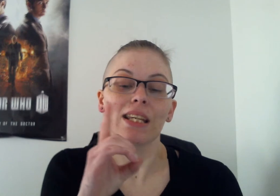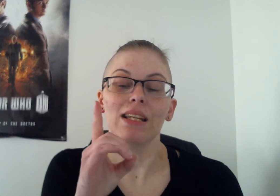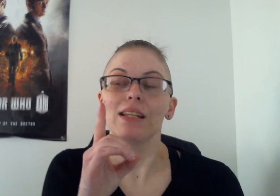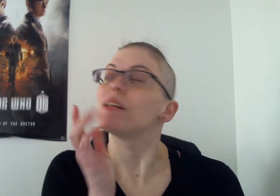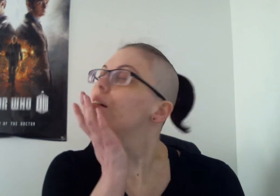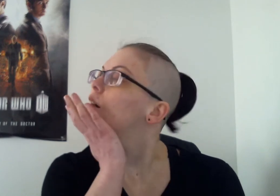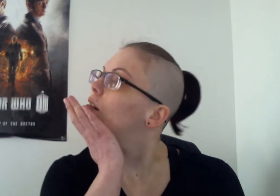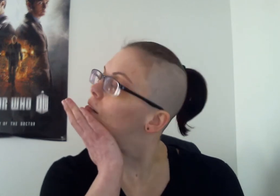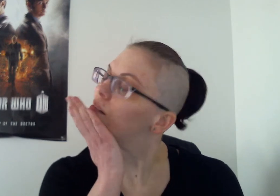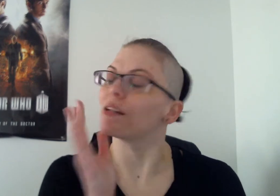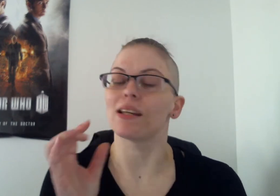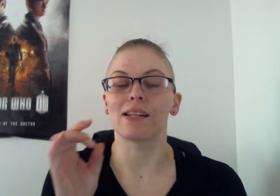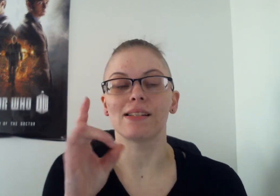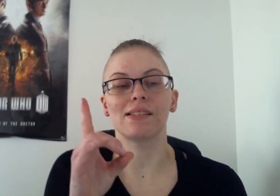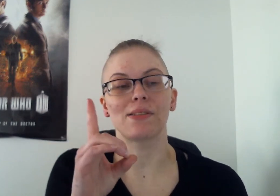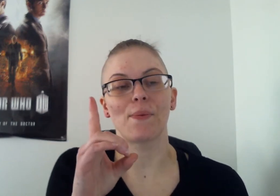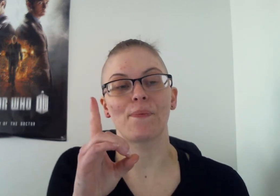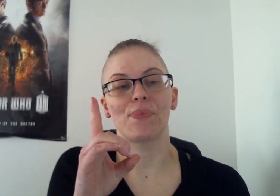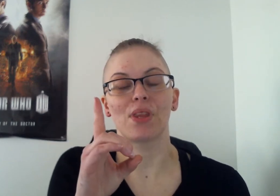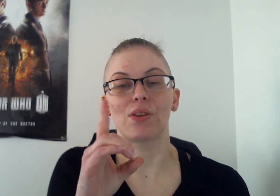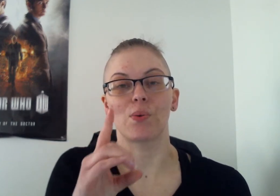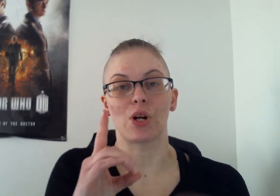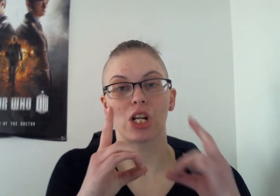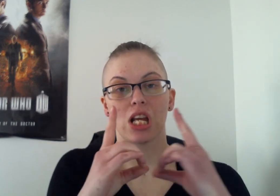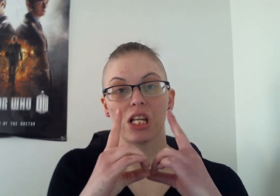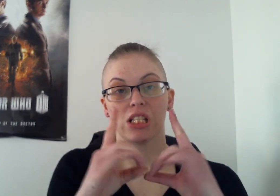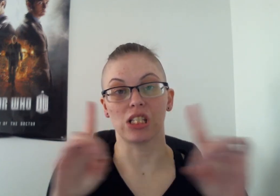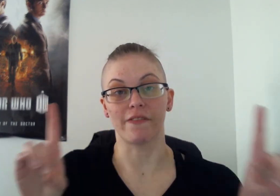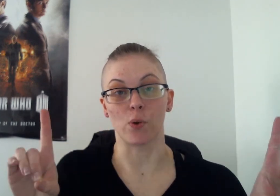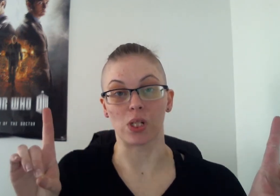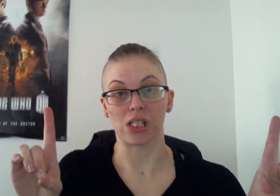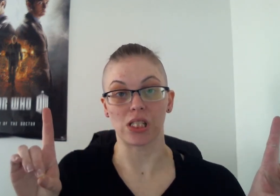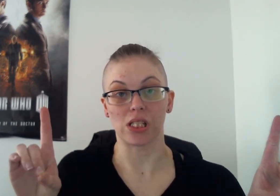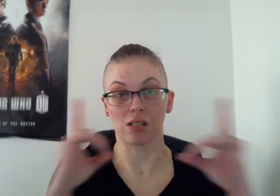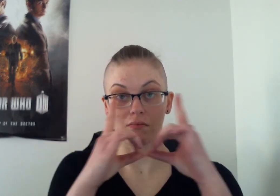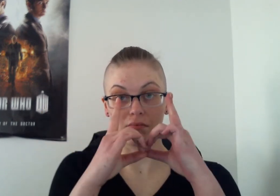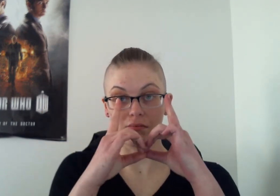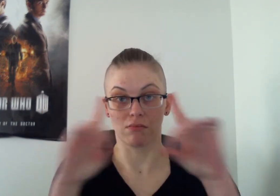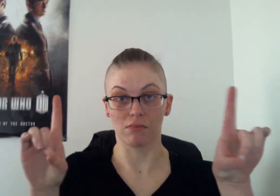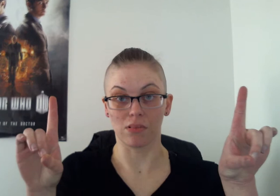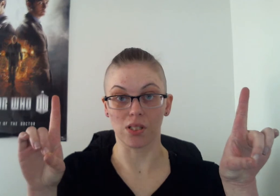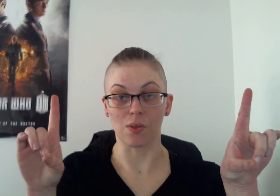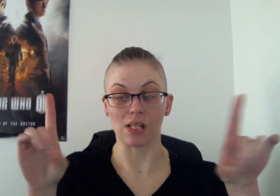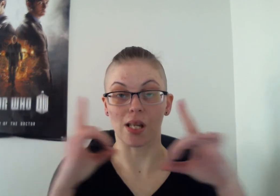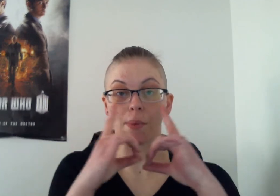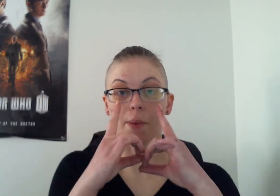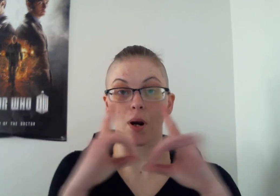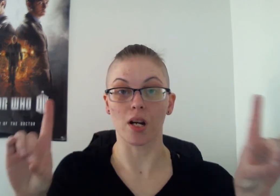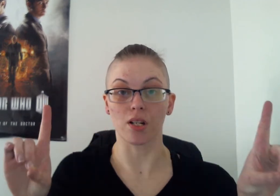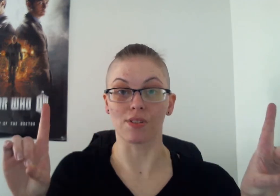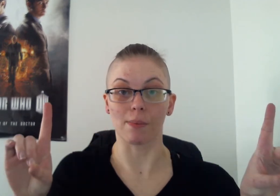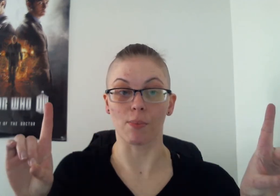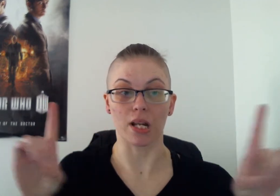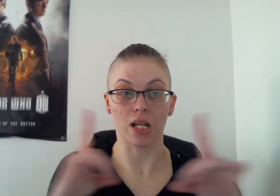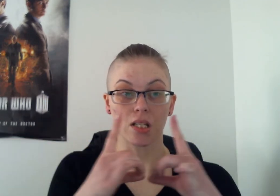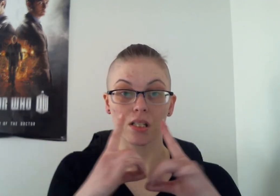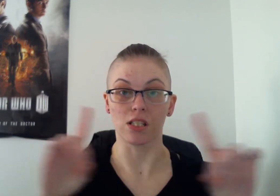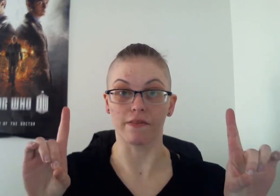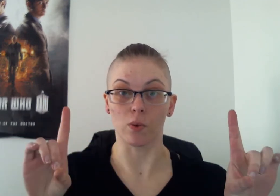D is the word divorce. Two D's coming apart. You're separating.